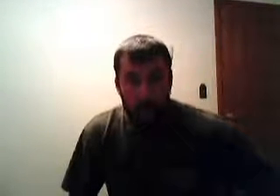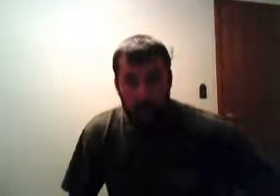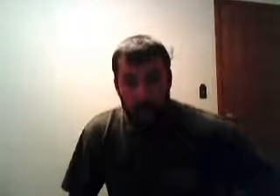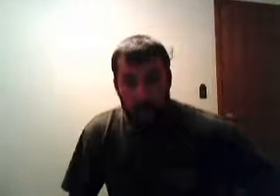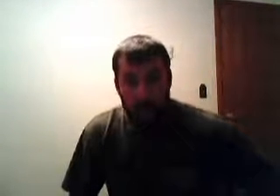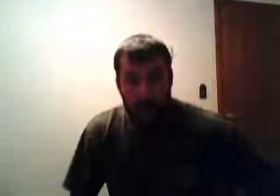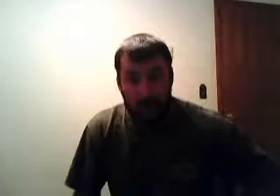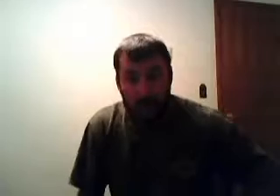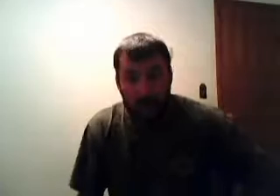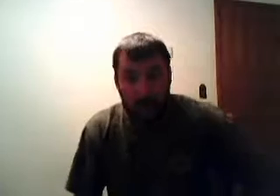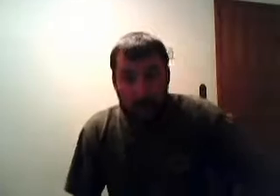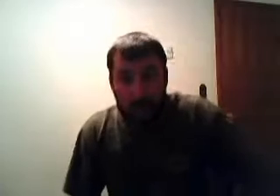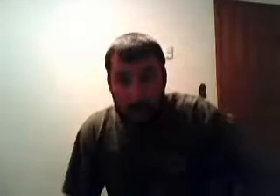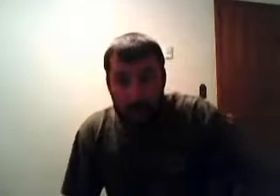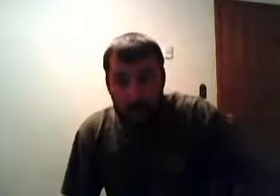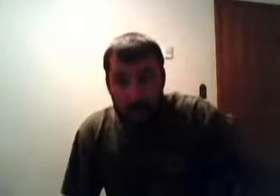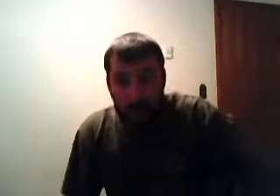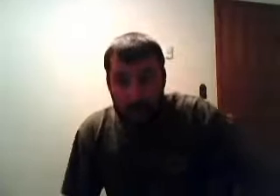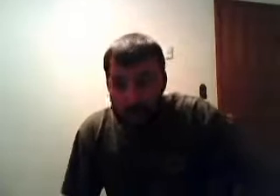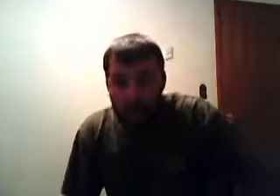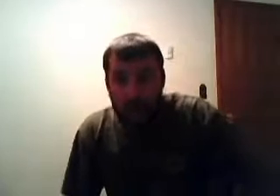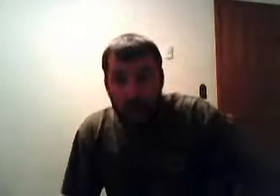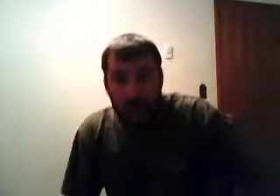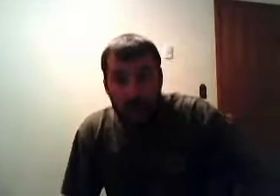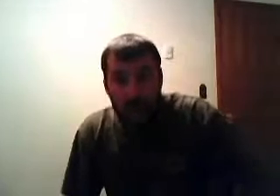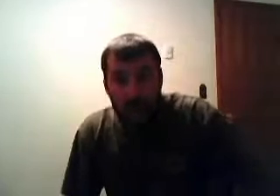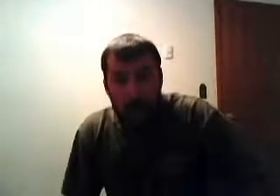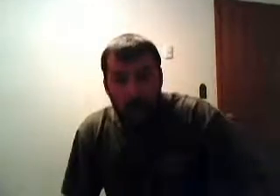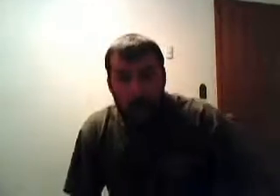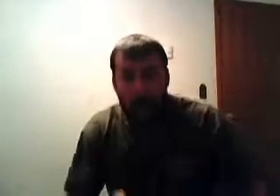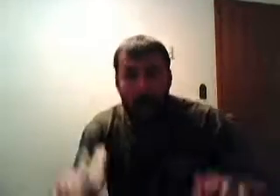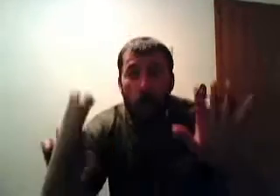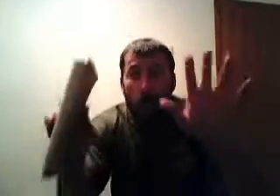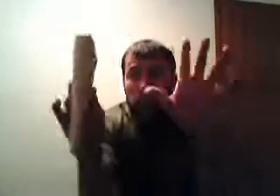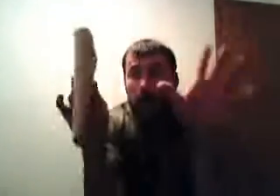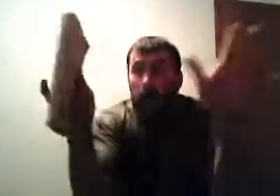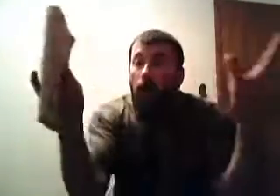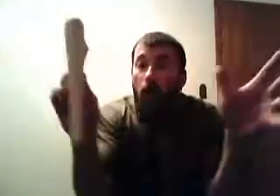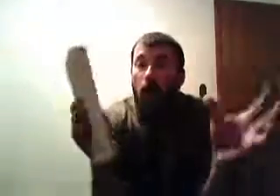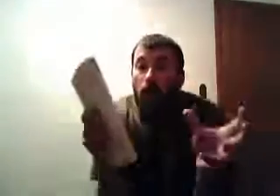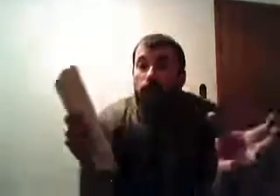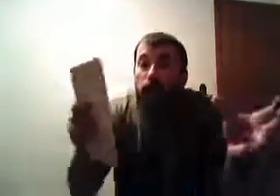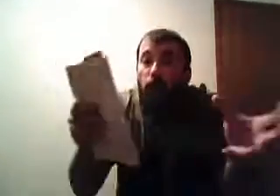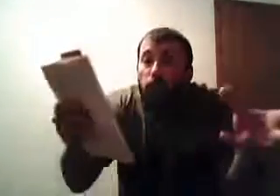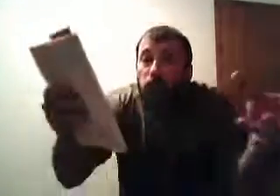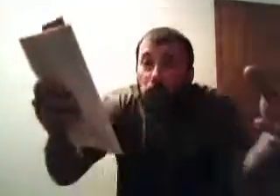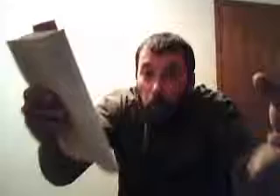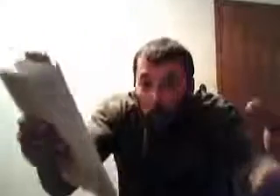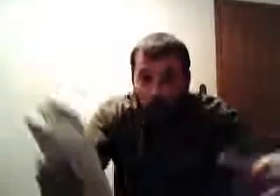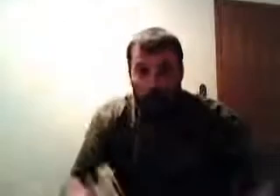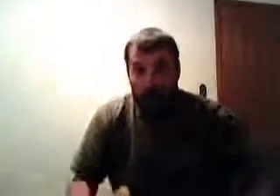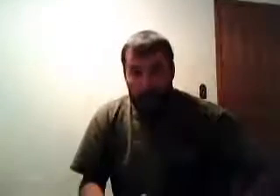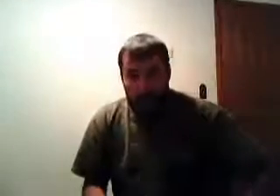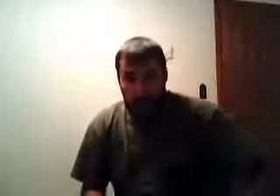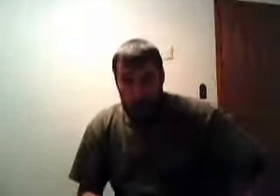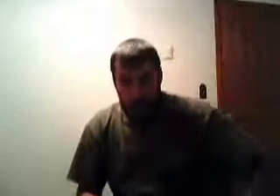bet you never thought you had cameras at your red lights. That's against the Constitution too. But it's all because of security.